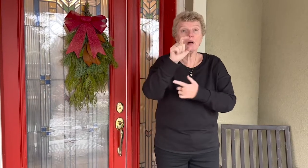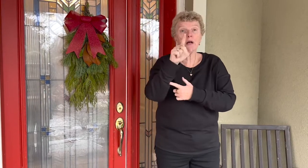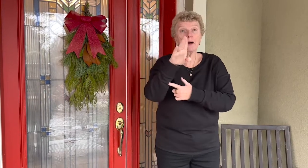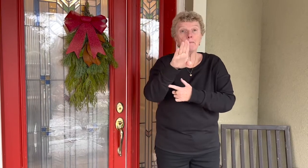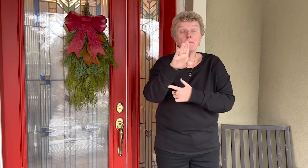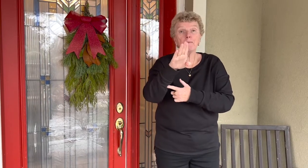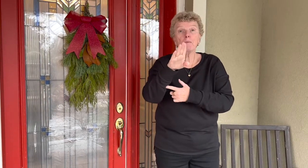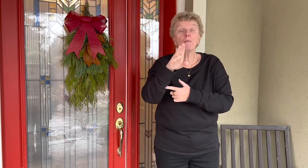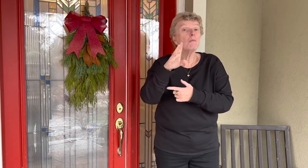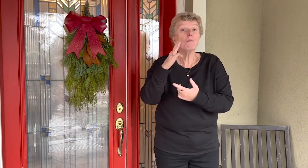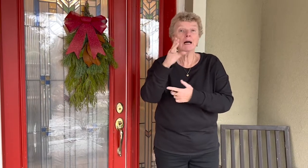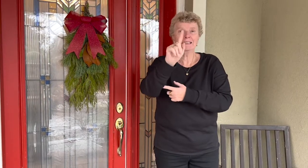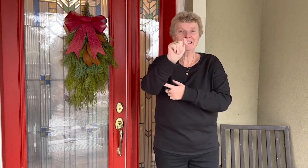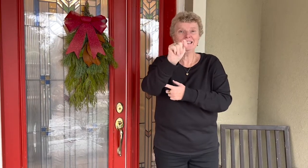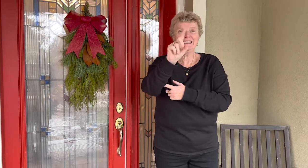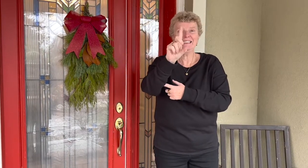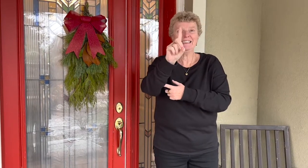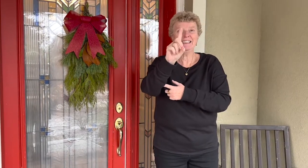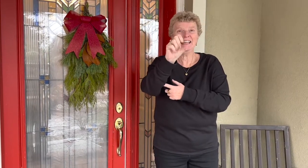and a social club,